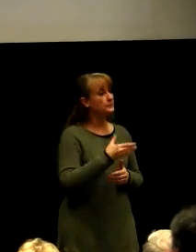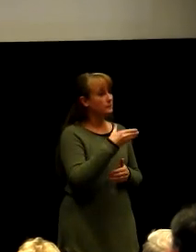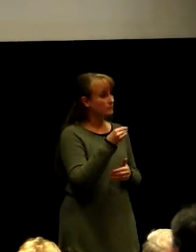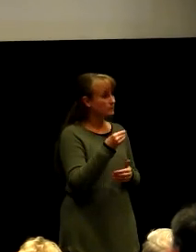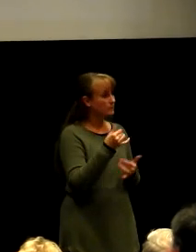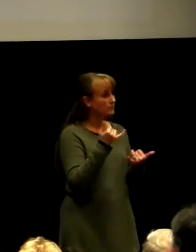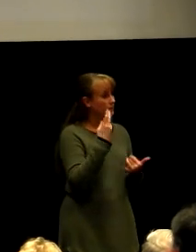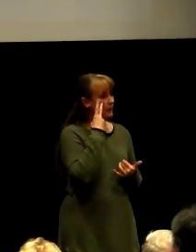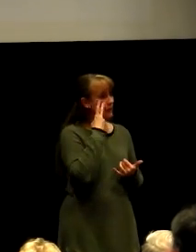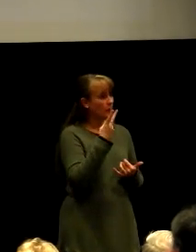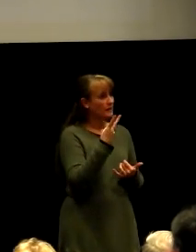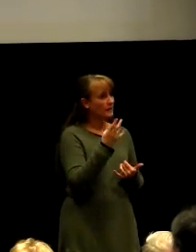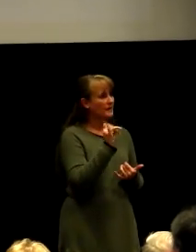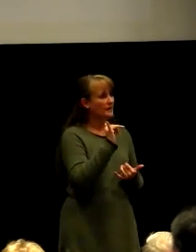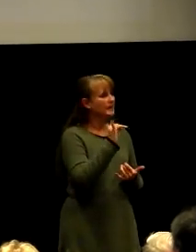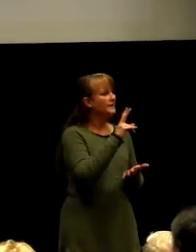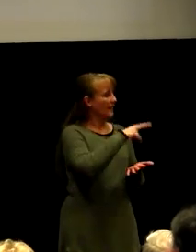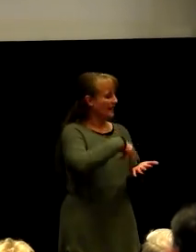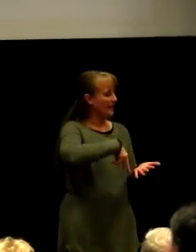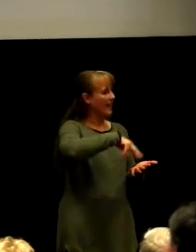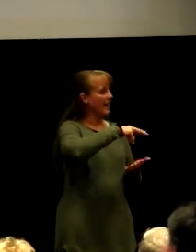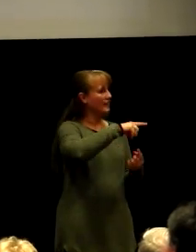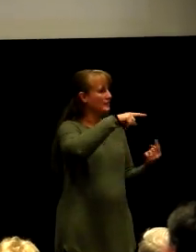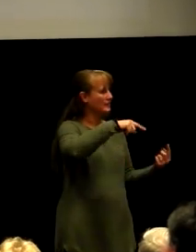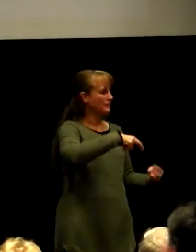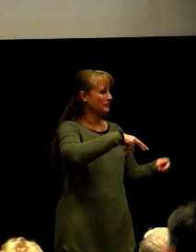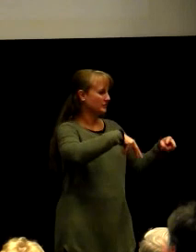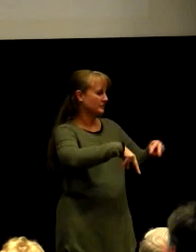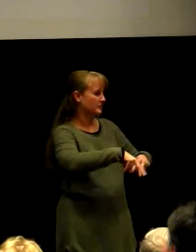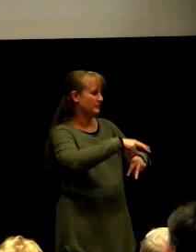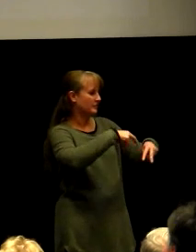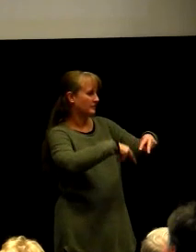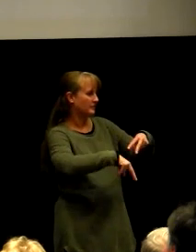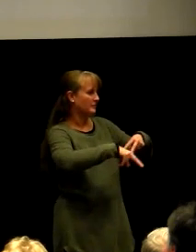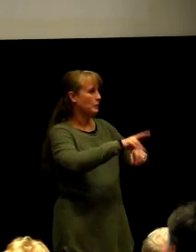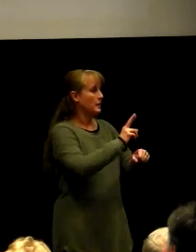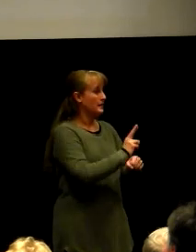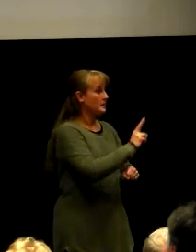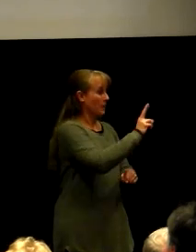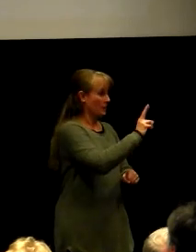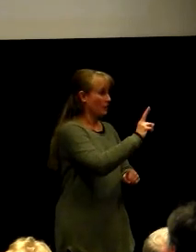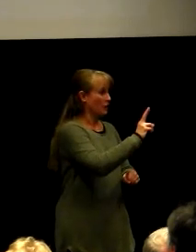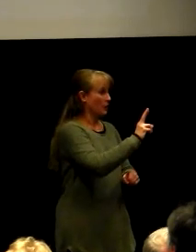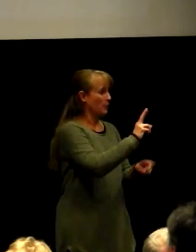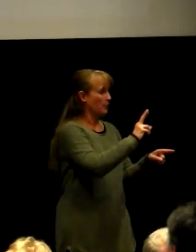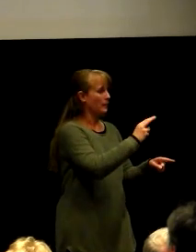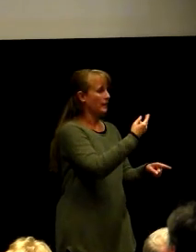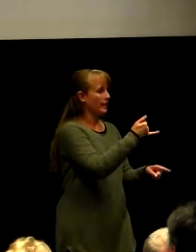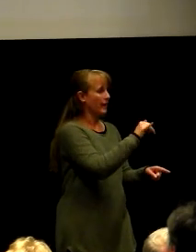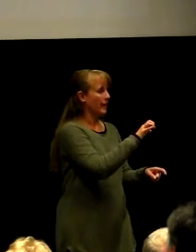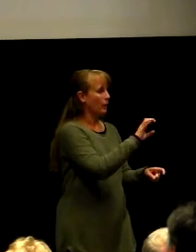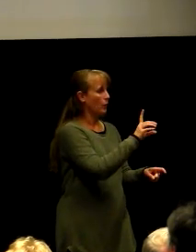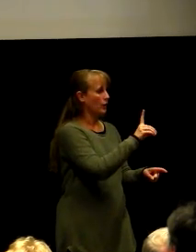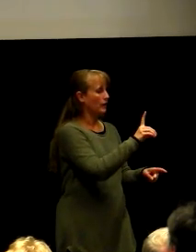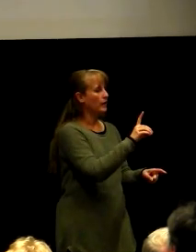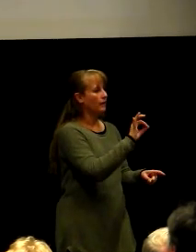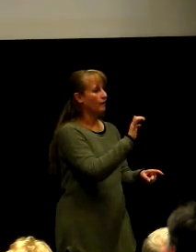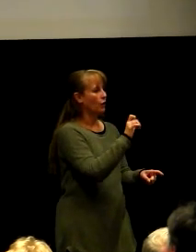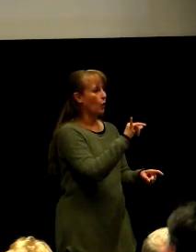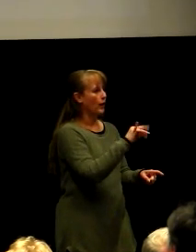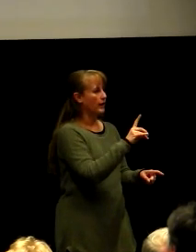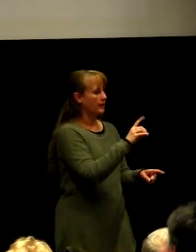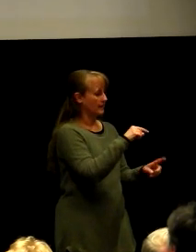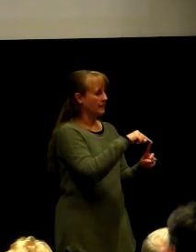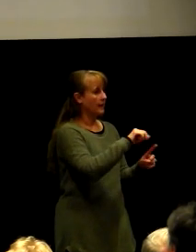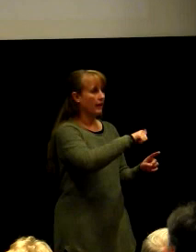And we see a kind of a dance here between this spaceship, which Haywood Floyd is in, and the space